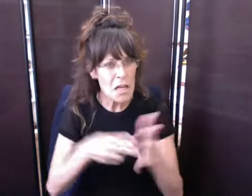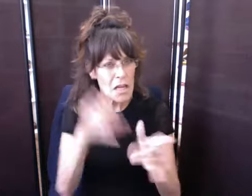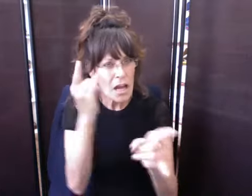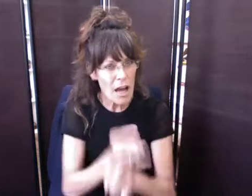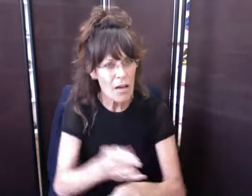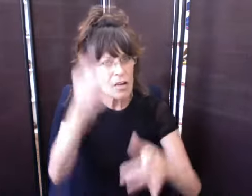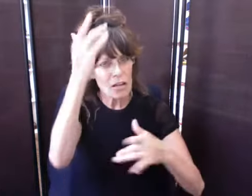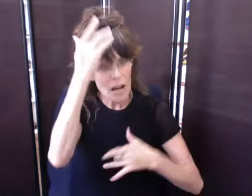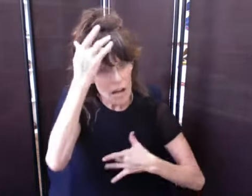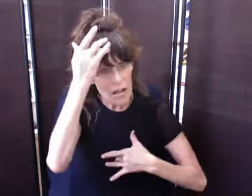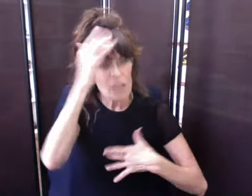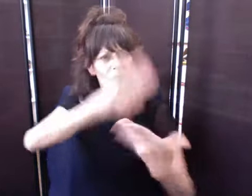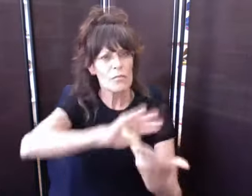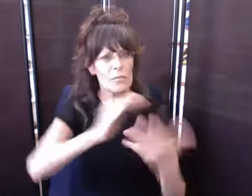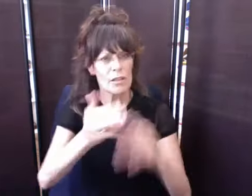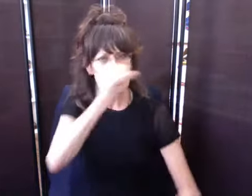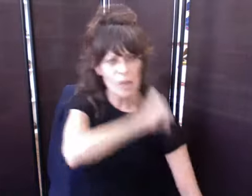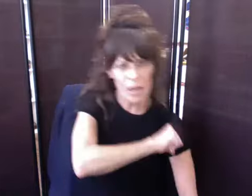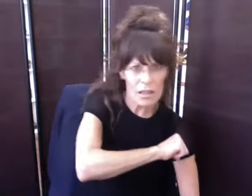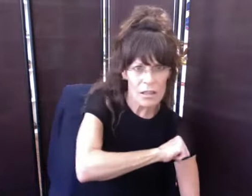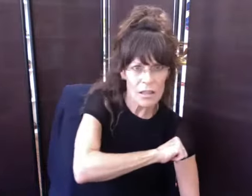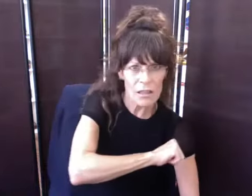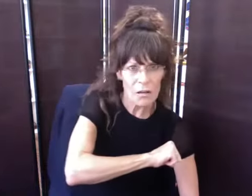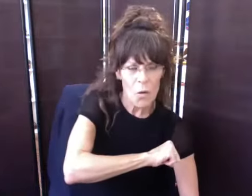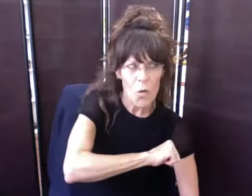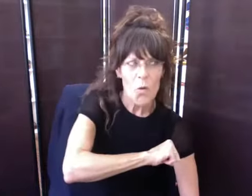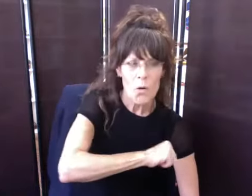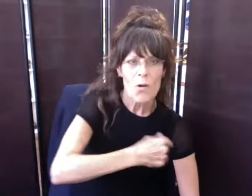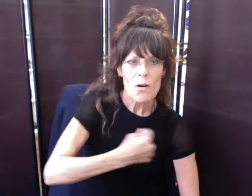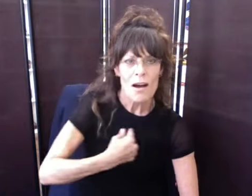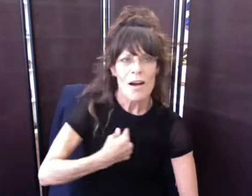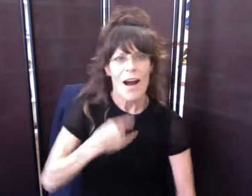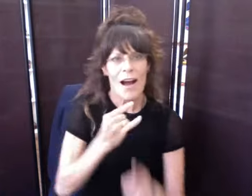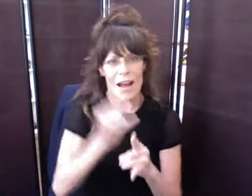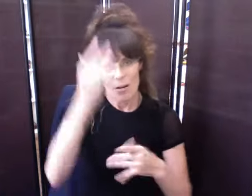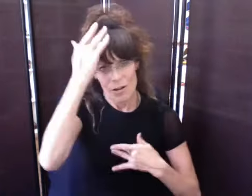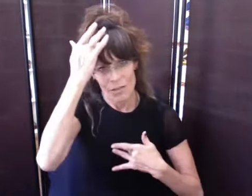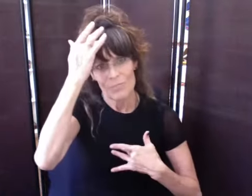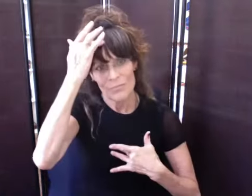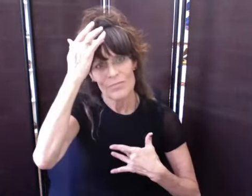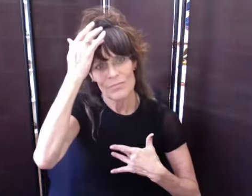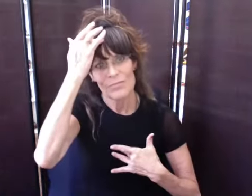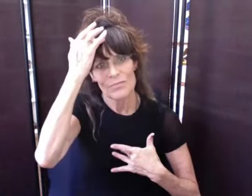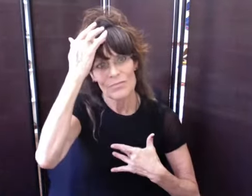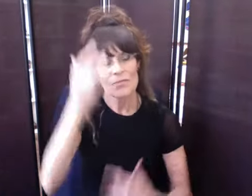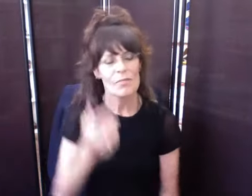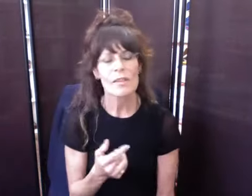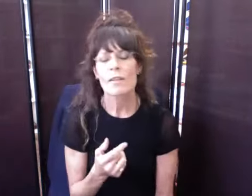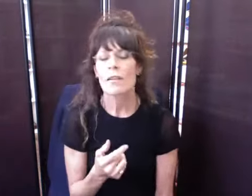drunkenness, I thought, I got that. I got that. And you see, another thing he said is they don't